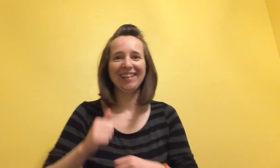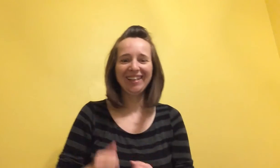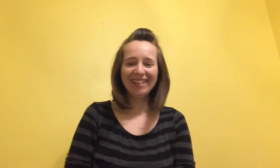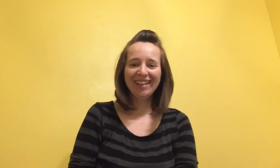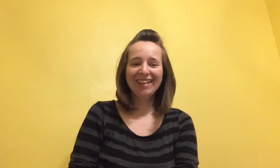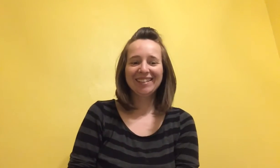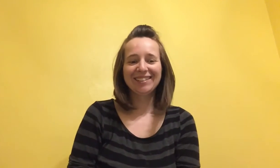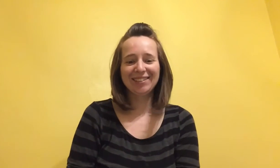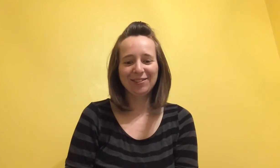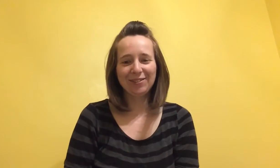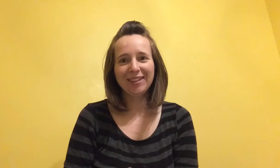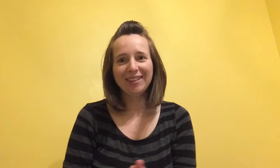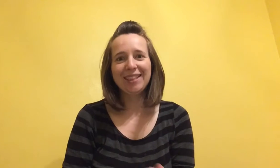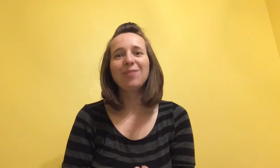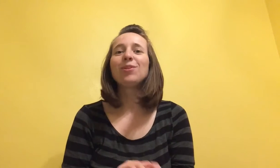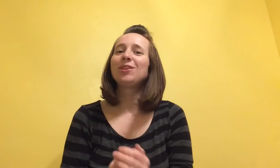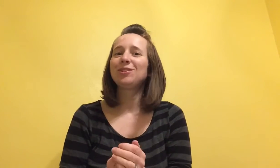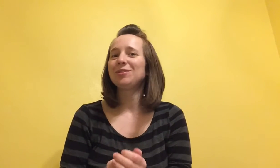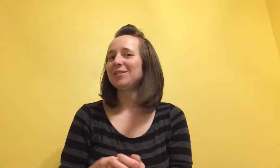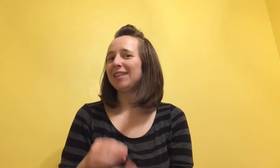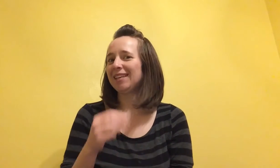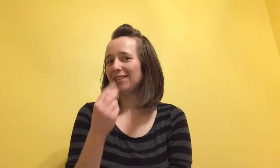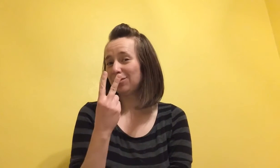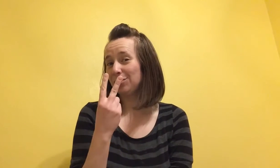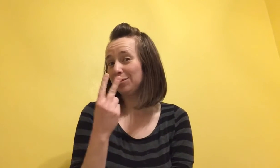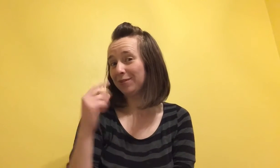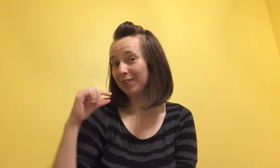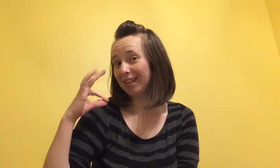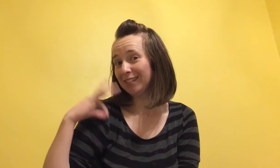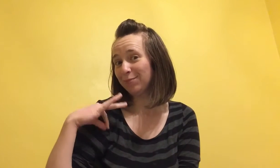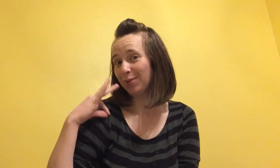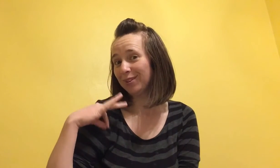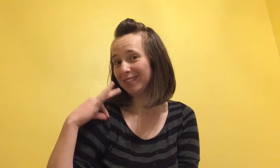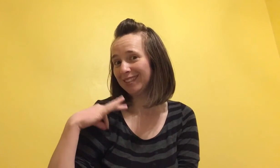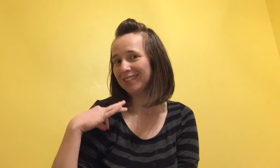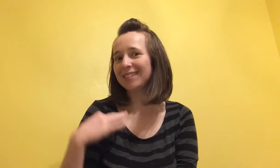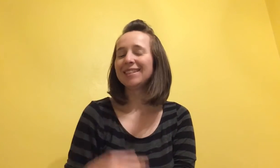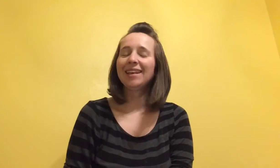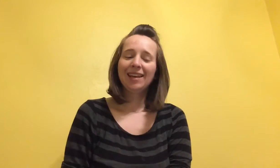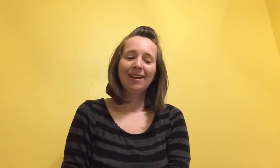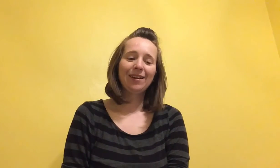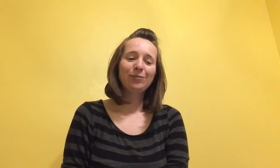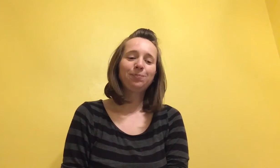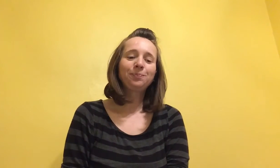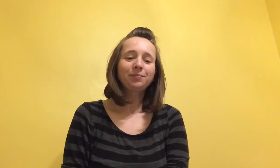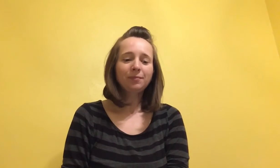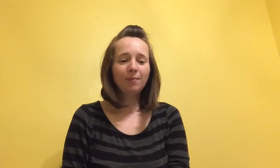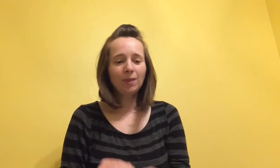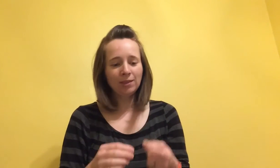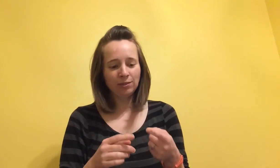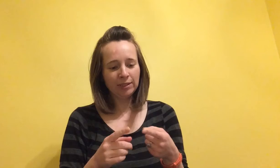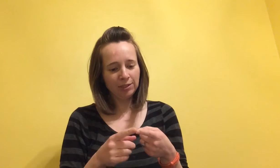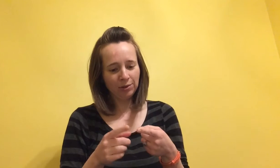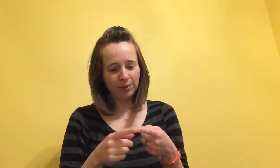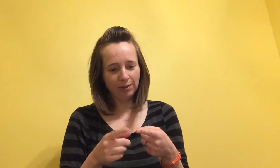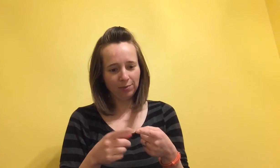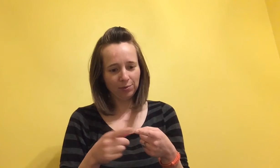Okay? So, and then we're going to do like 2 different kinds of bonuses. So let's start with number